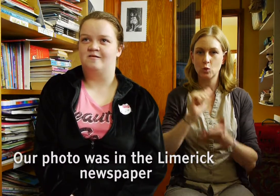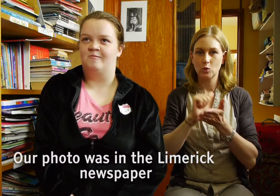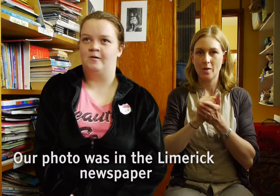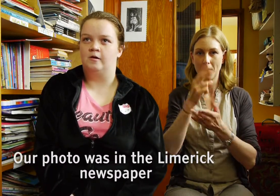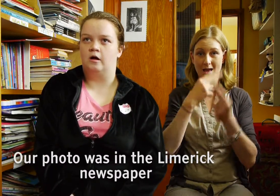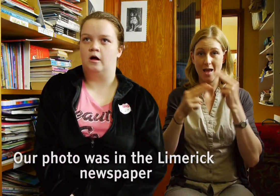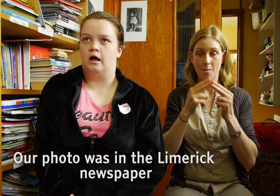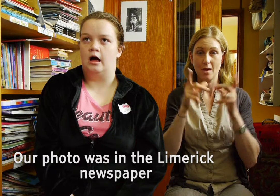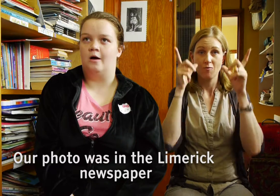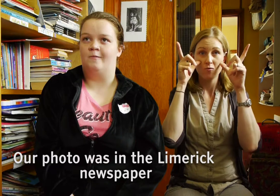We are